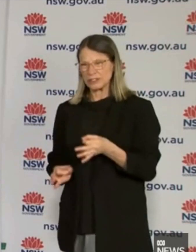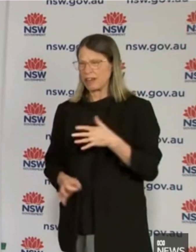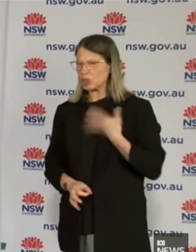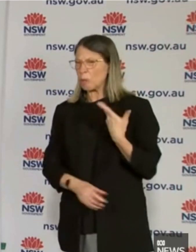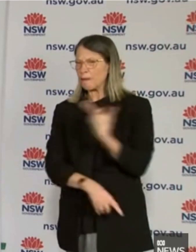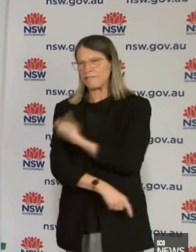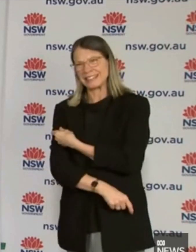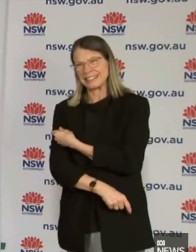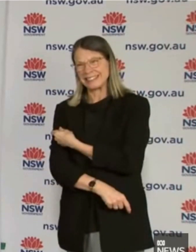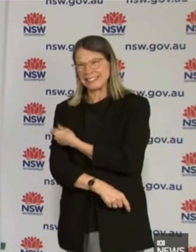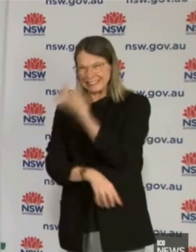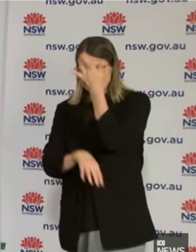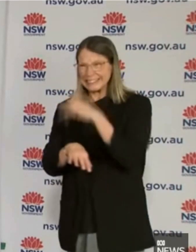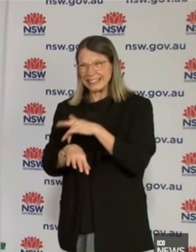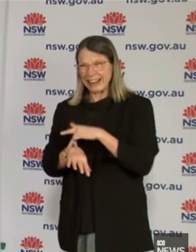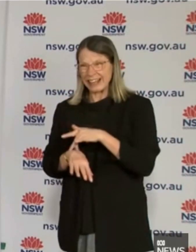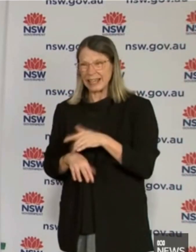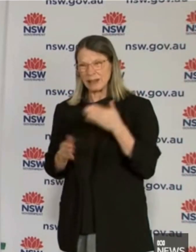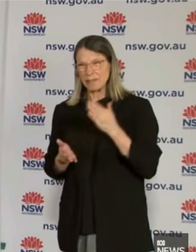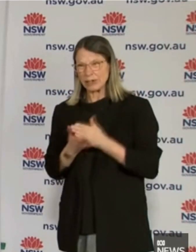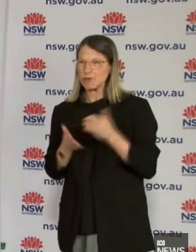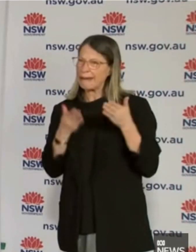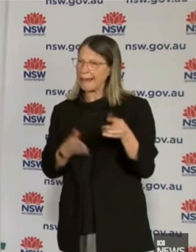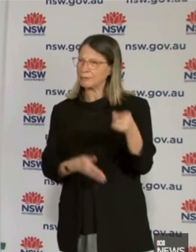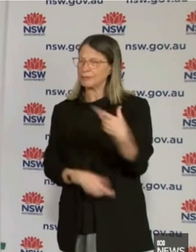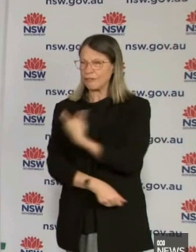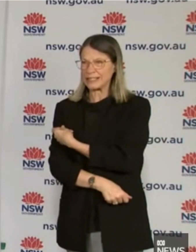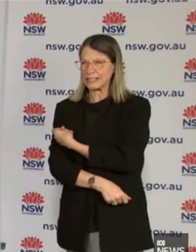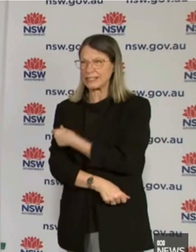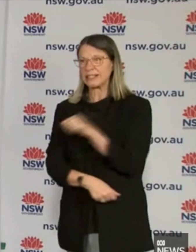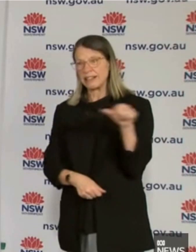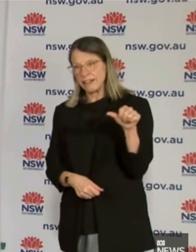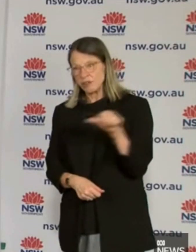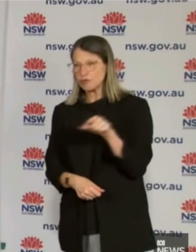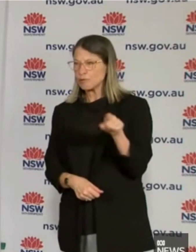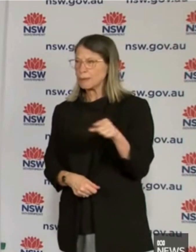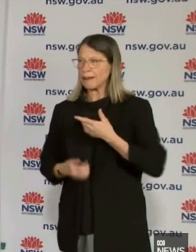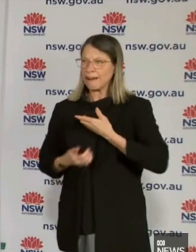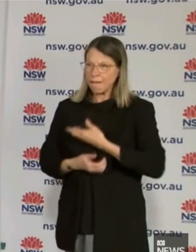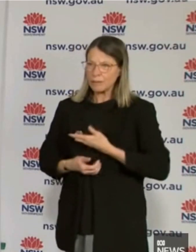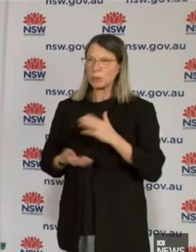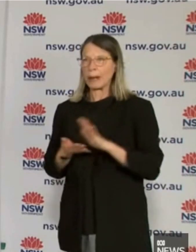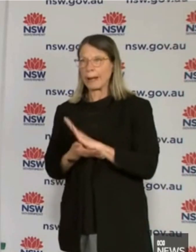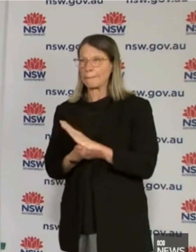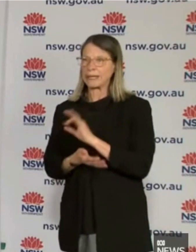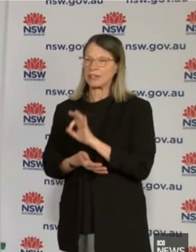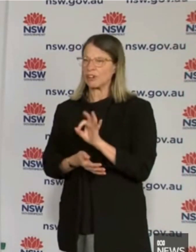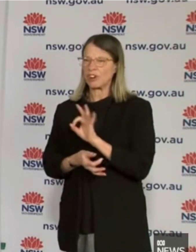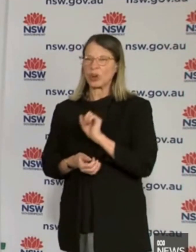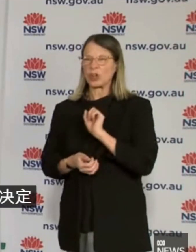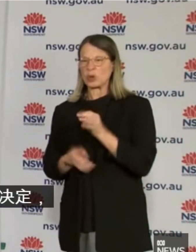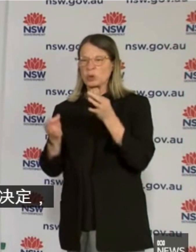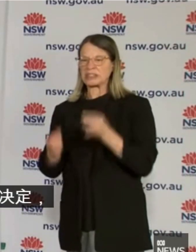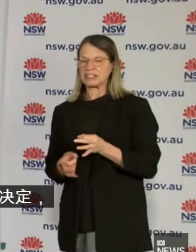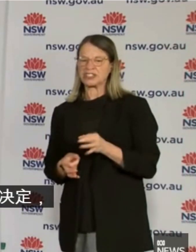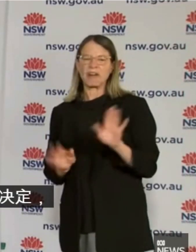You really got to make sure that those people get vaccinated because they deserve to have your comfort and not just your remote decisions about whether or not they